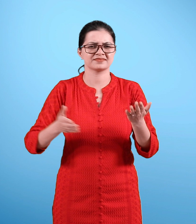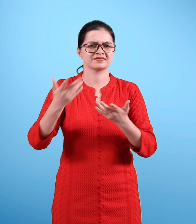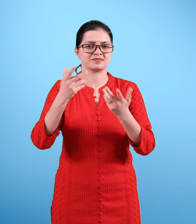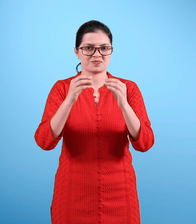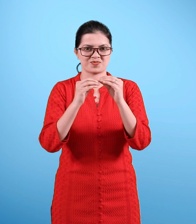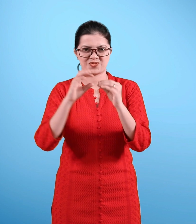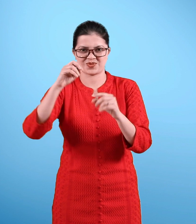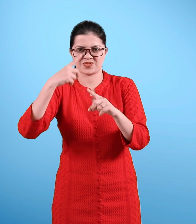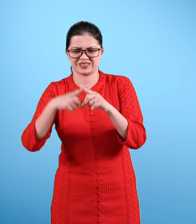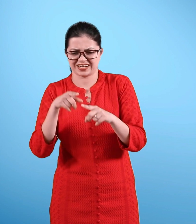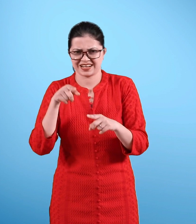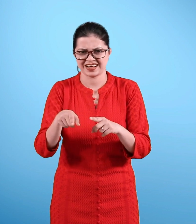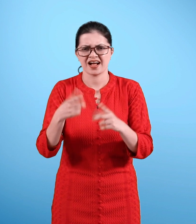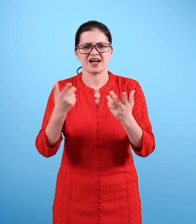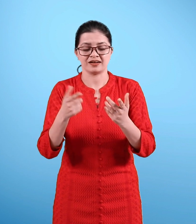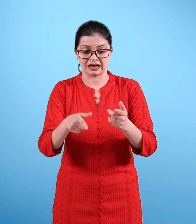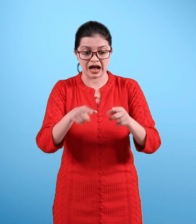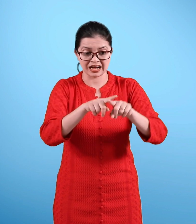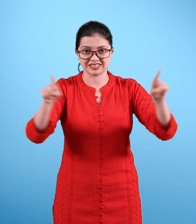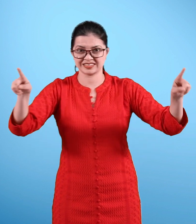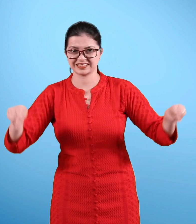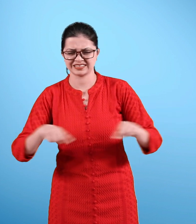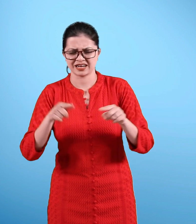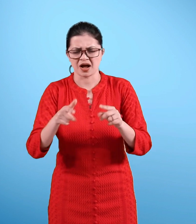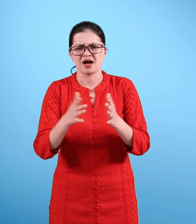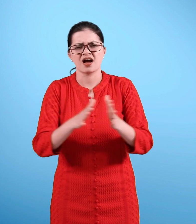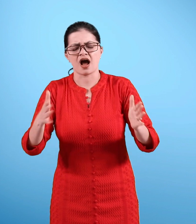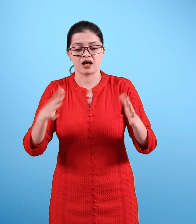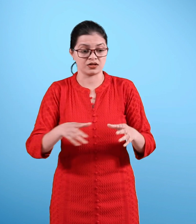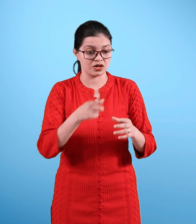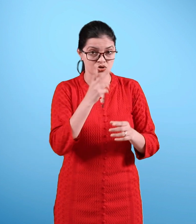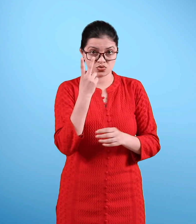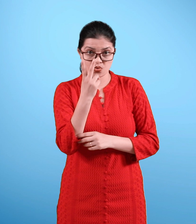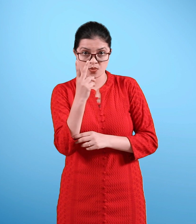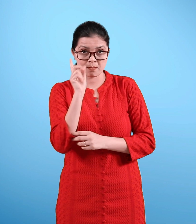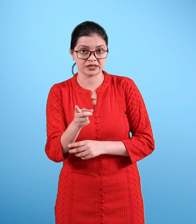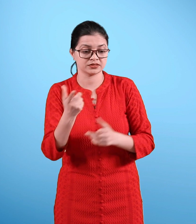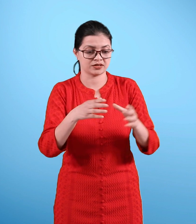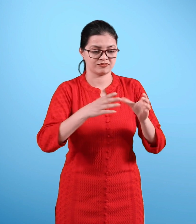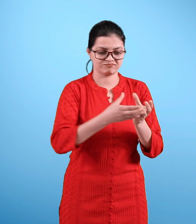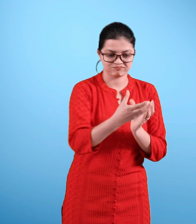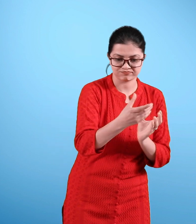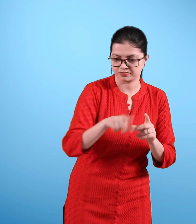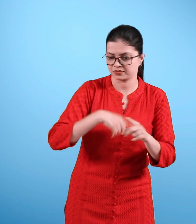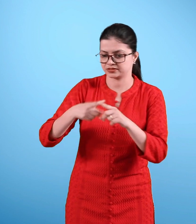Take two boxes of cardboard such that one can slide into another with no gap in between them.